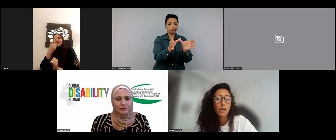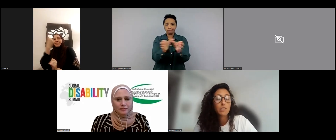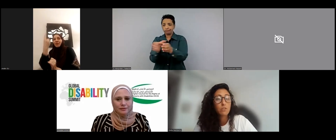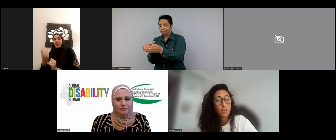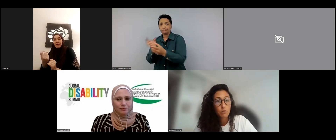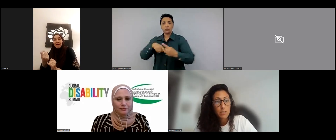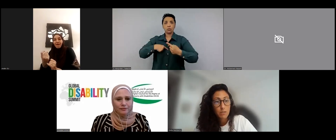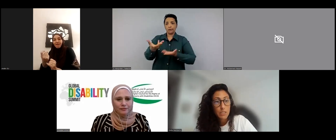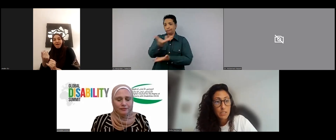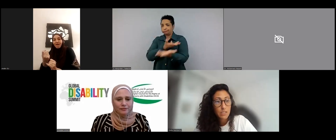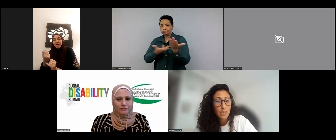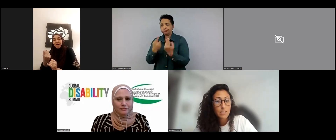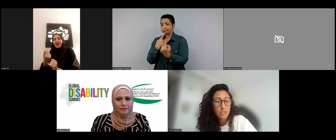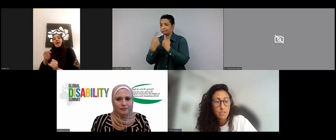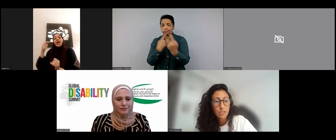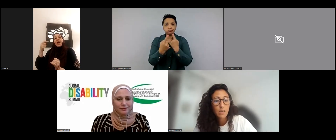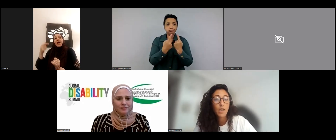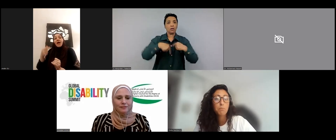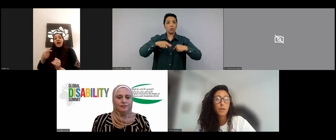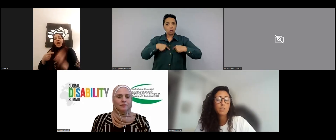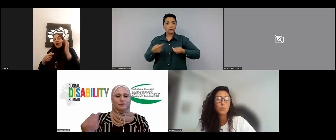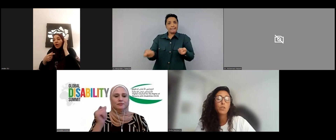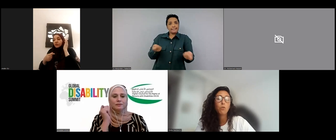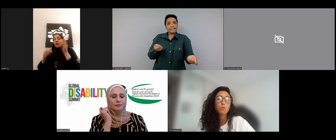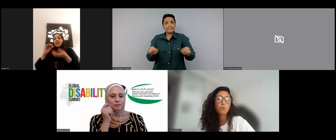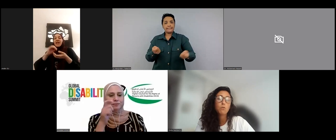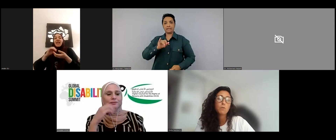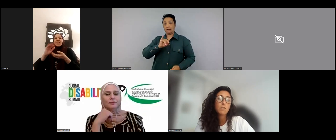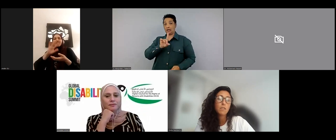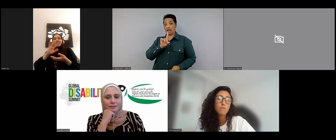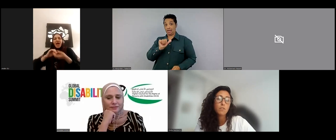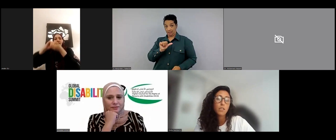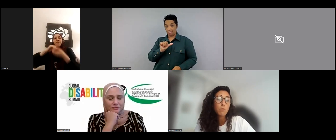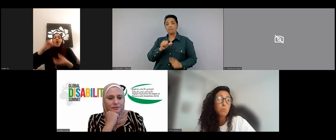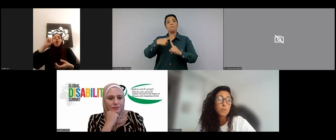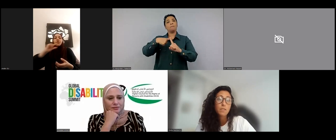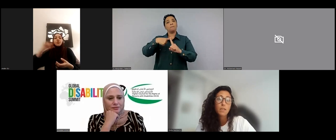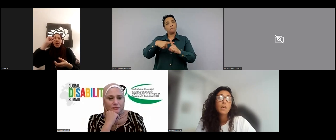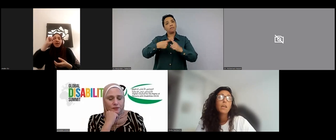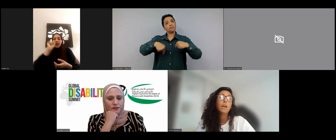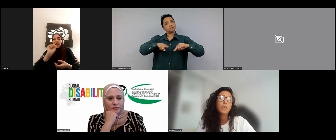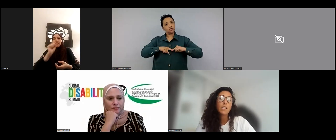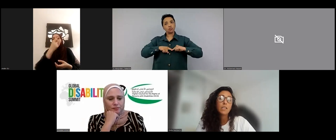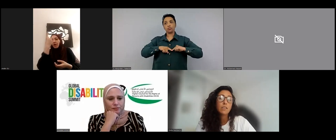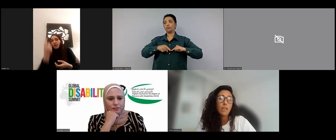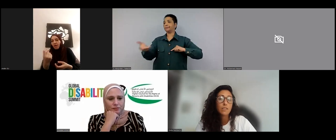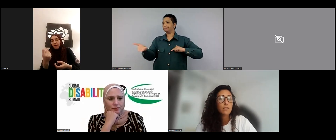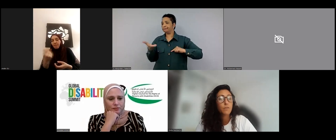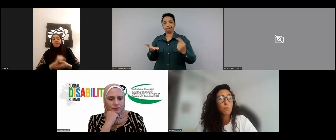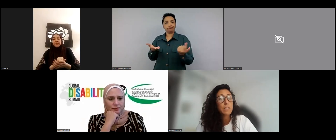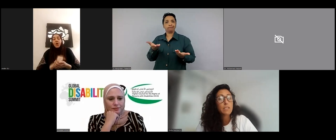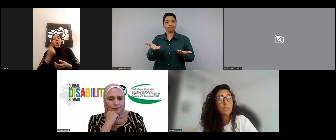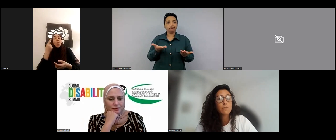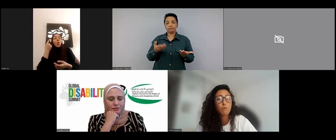by the International Disability Alliance, but we also received inputs in the last